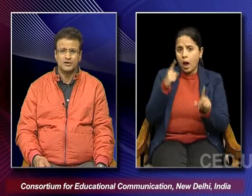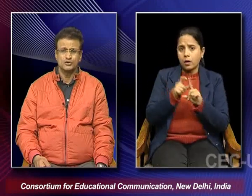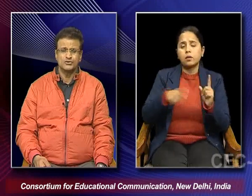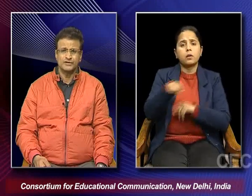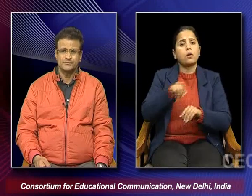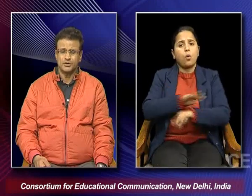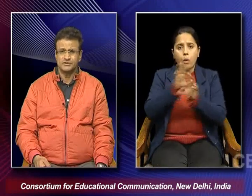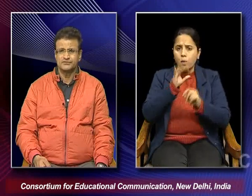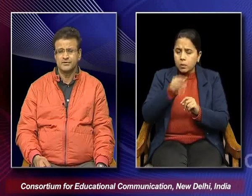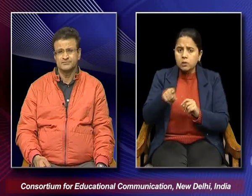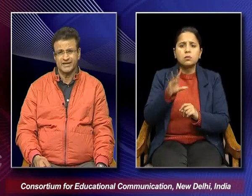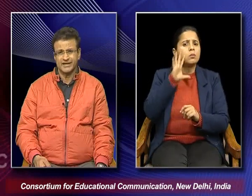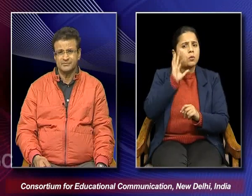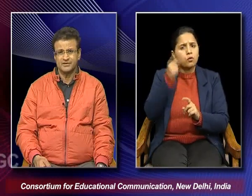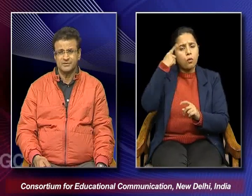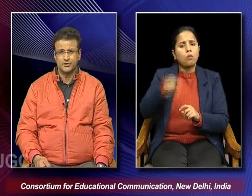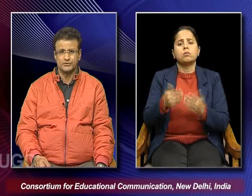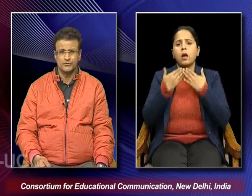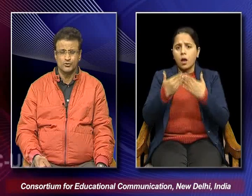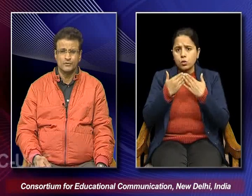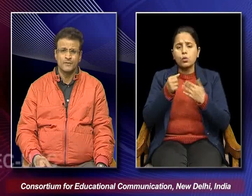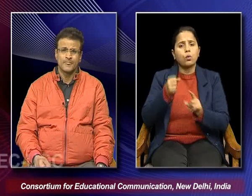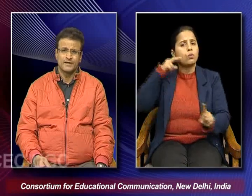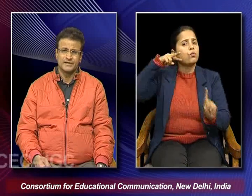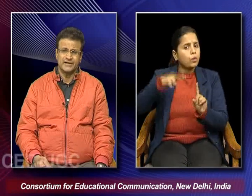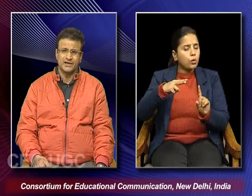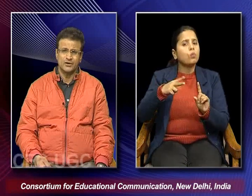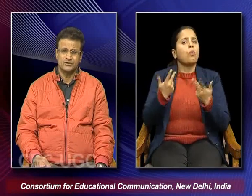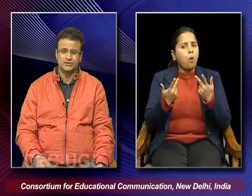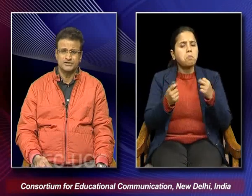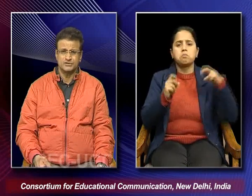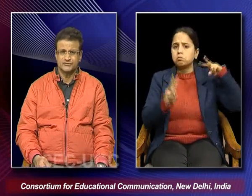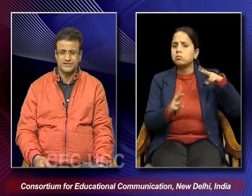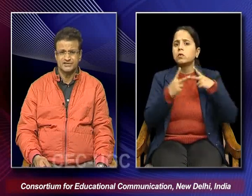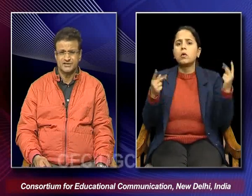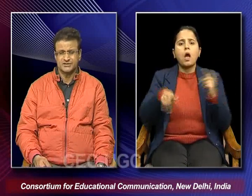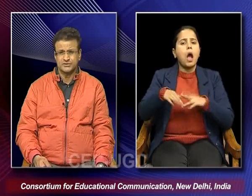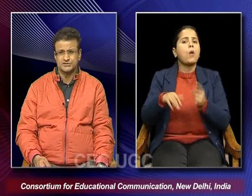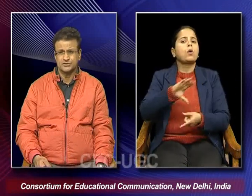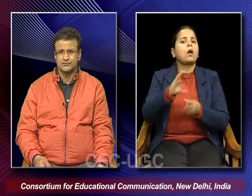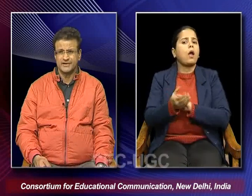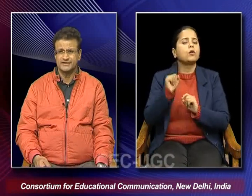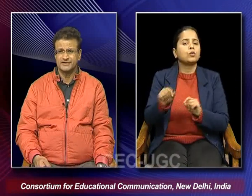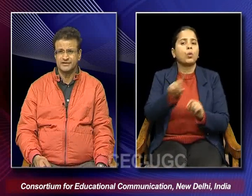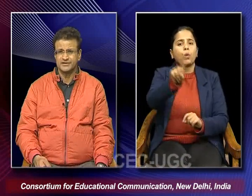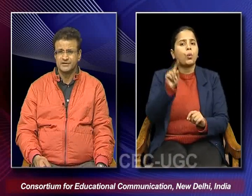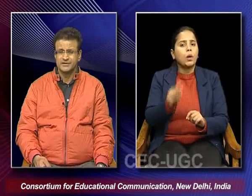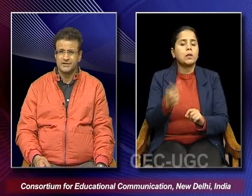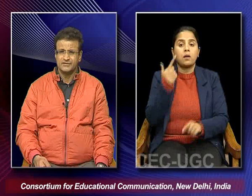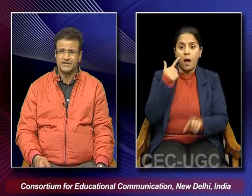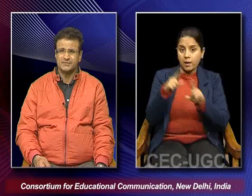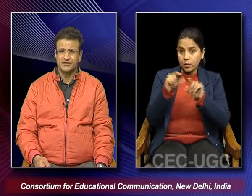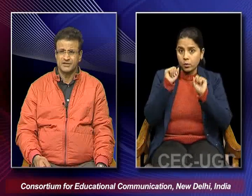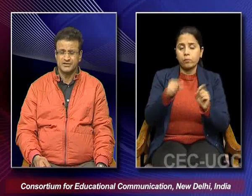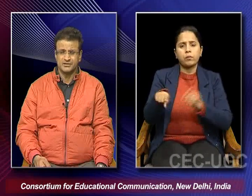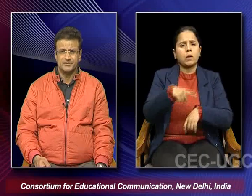are also very important from the academic point of view, that how the question of culture and the question of identity have